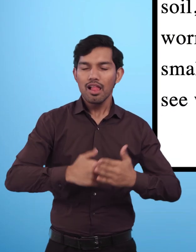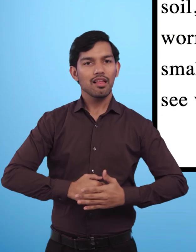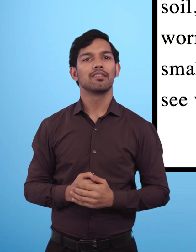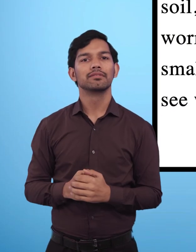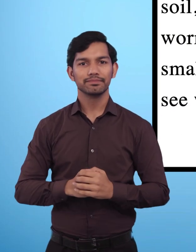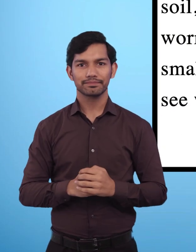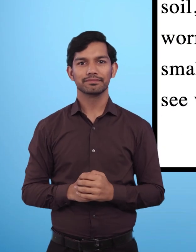eyes.